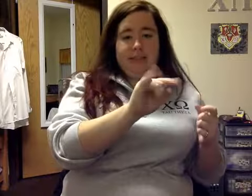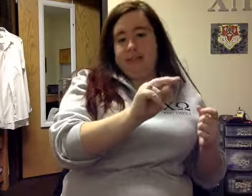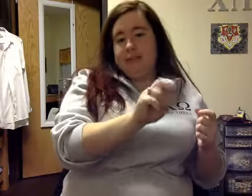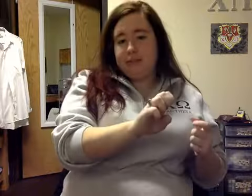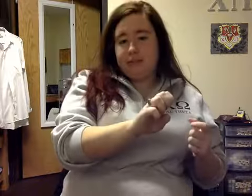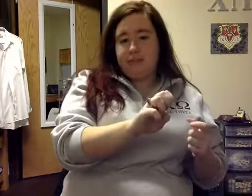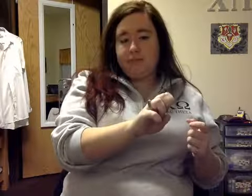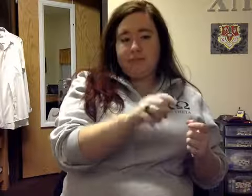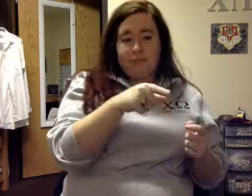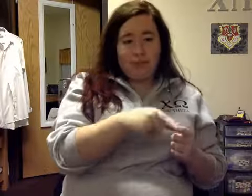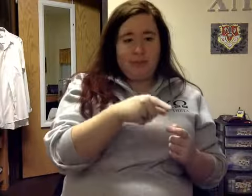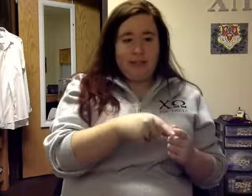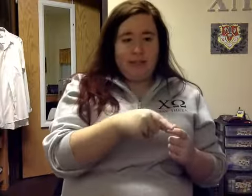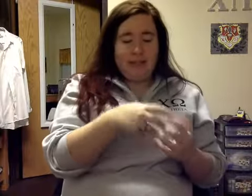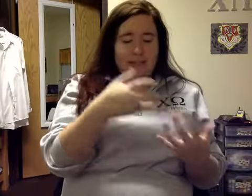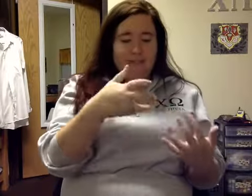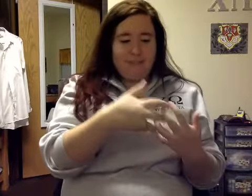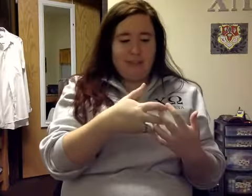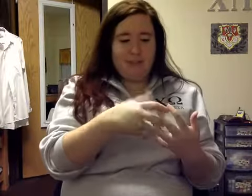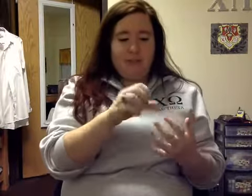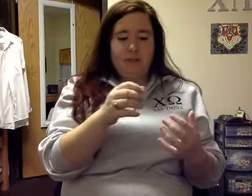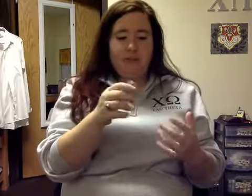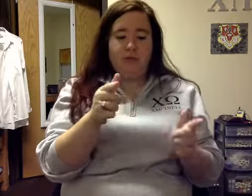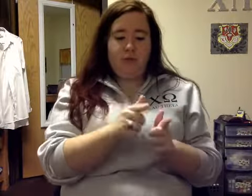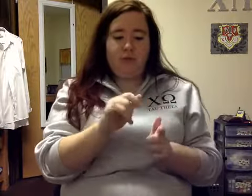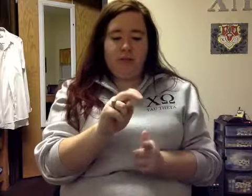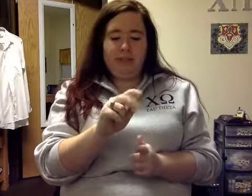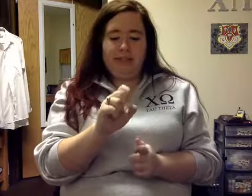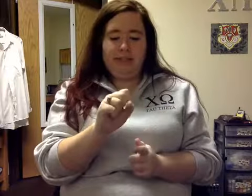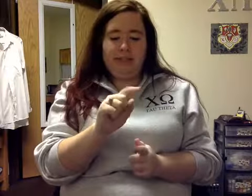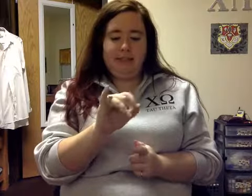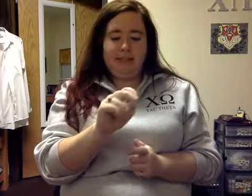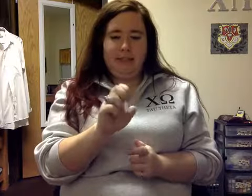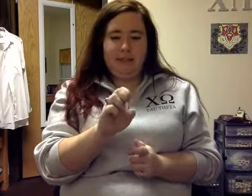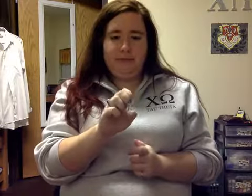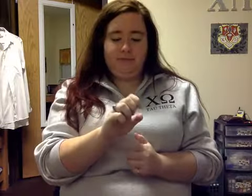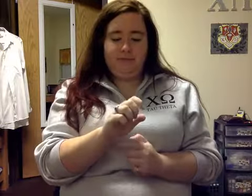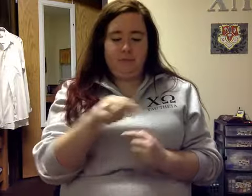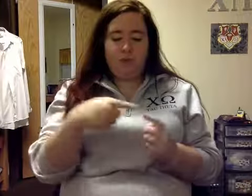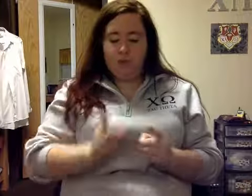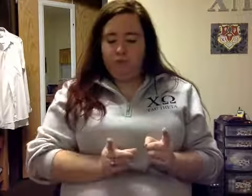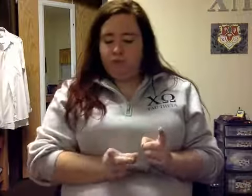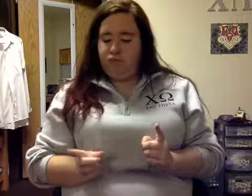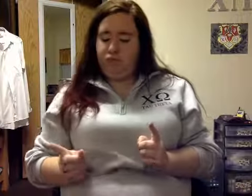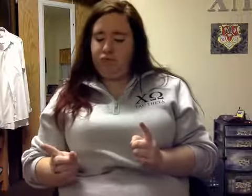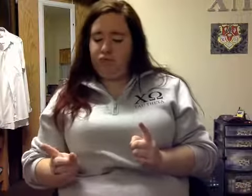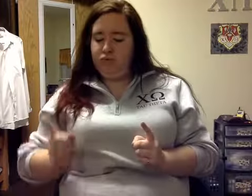doing this, he's turning some of the corners in the colon, there's a sensation of fullness and sometimes some